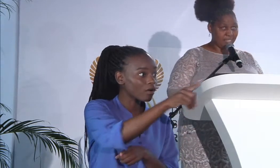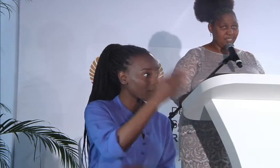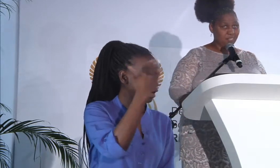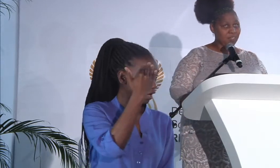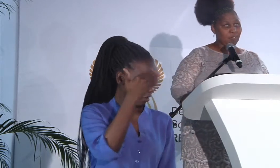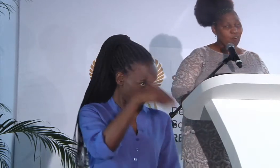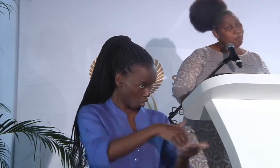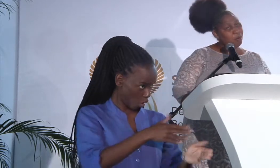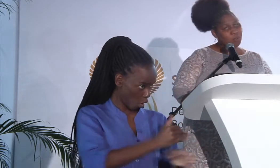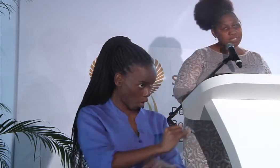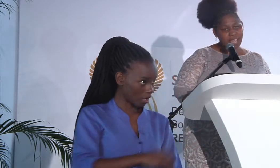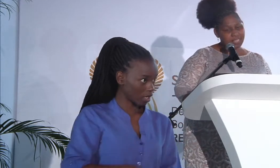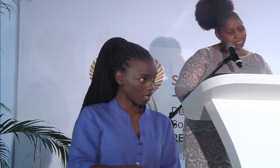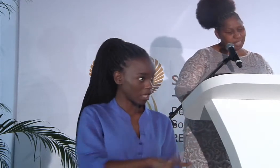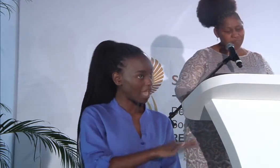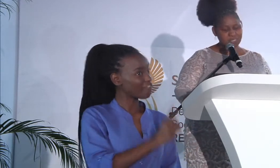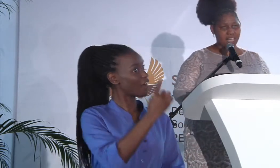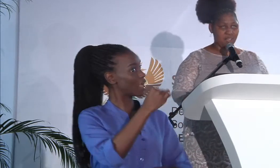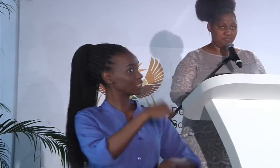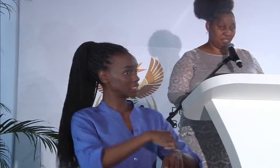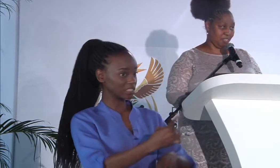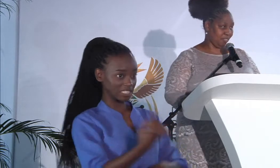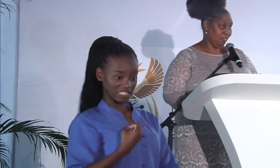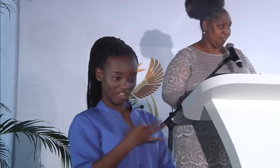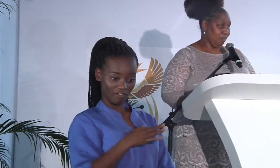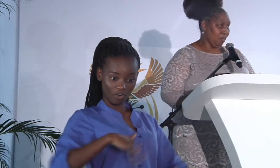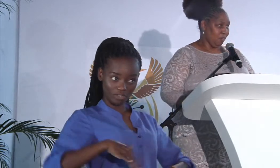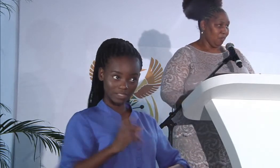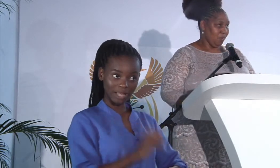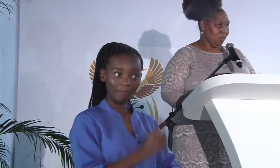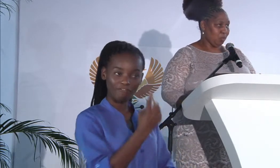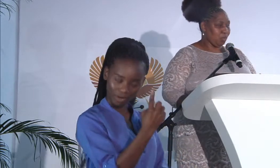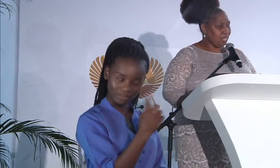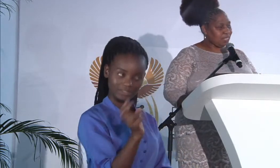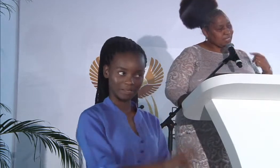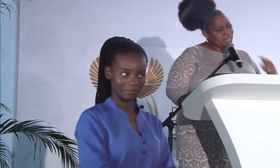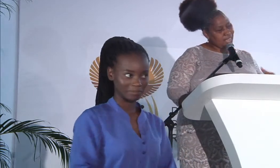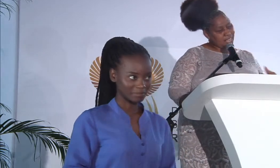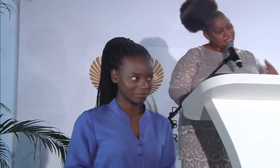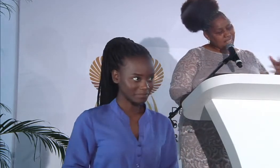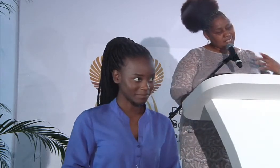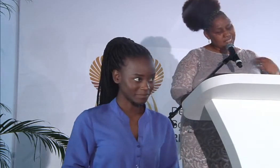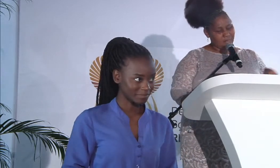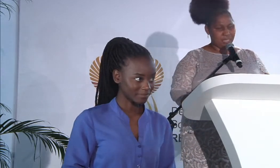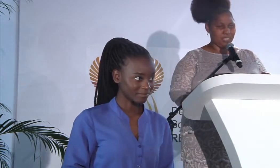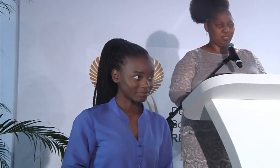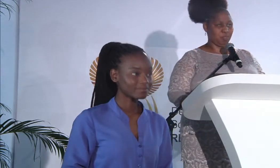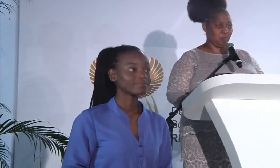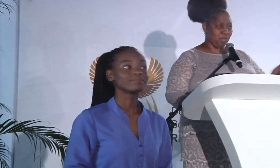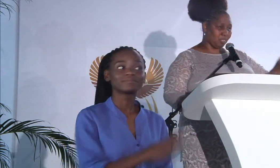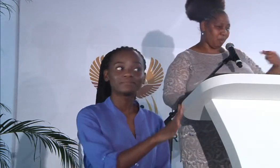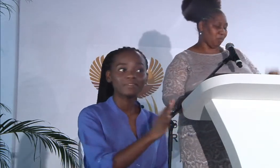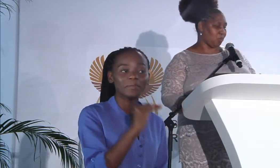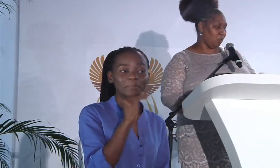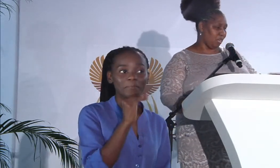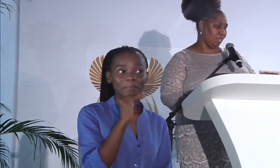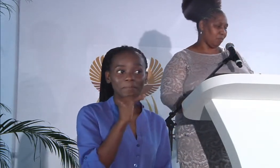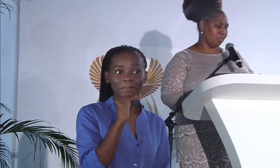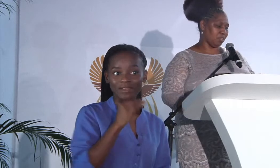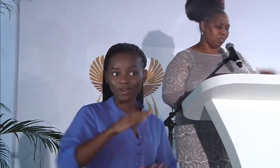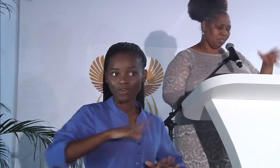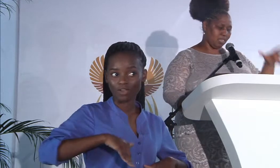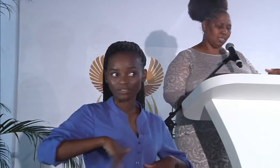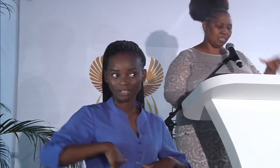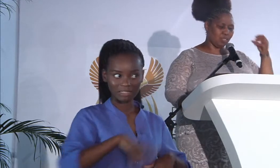early. Ube woqala staff singakafiki. So that singakaqali indaba zethu bese wena utholile